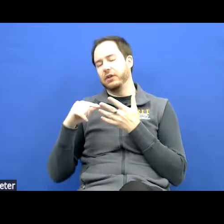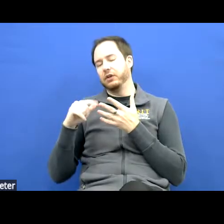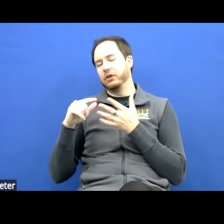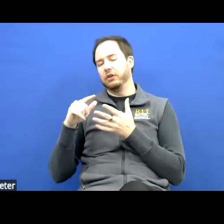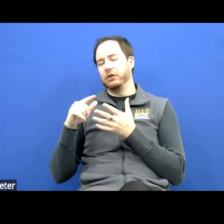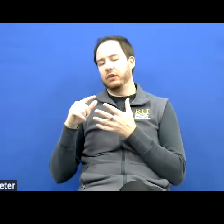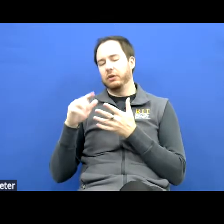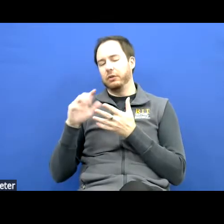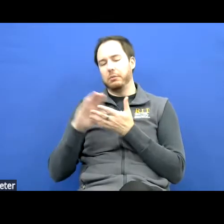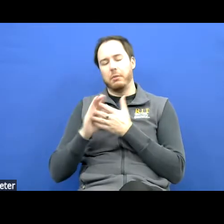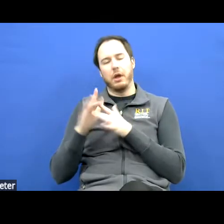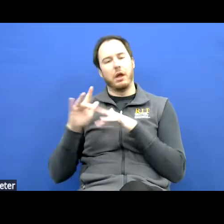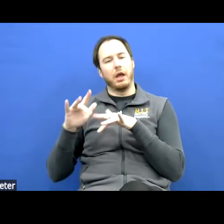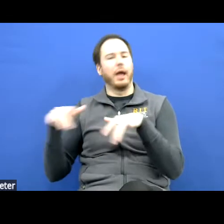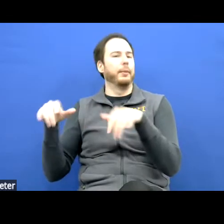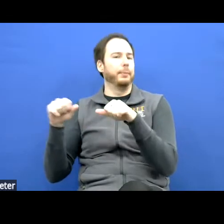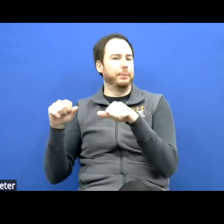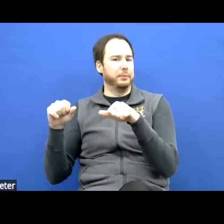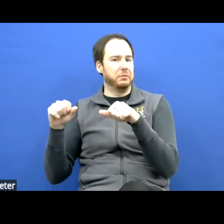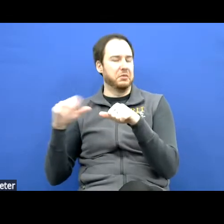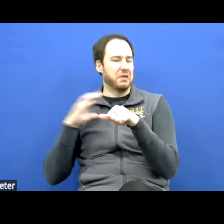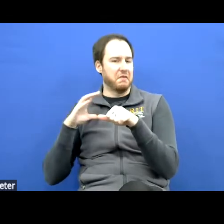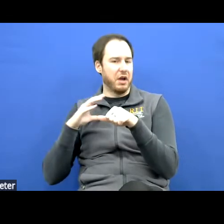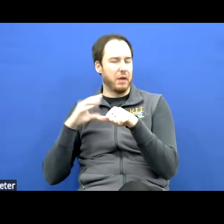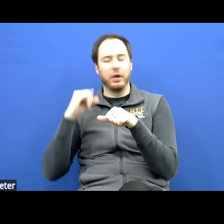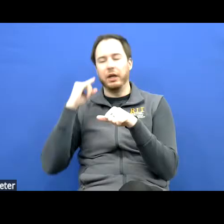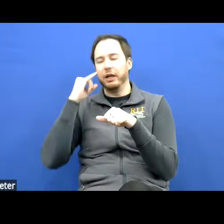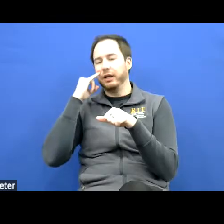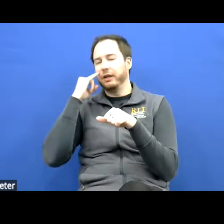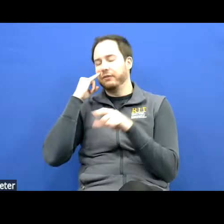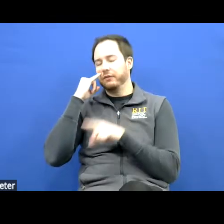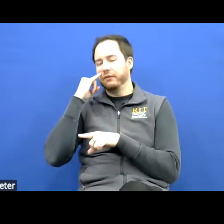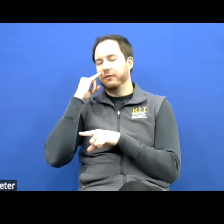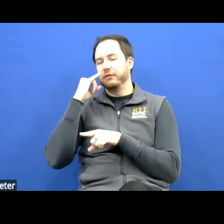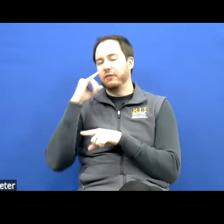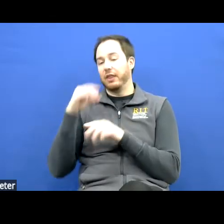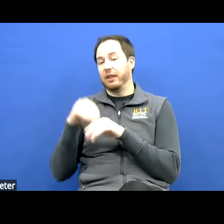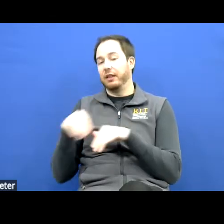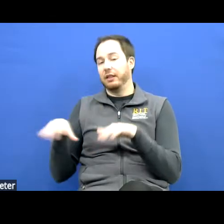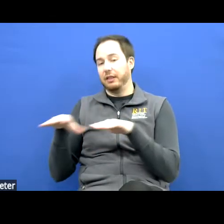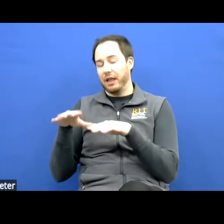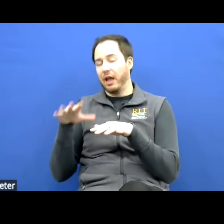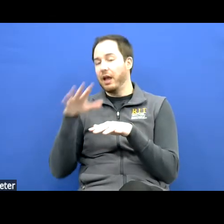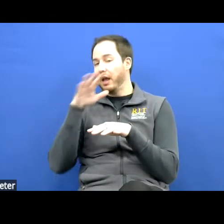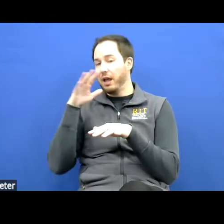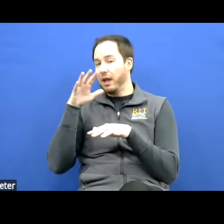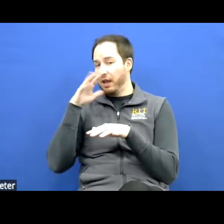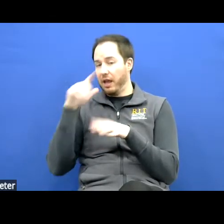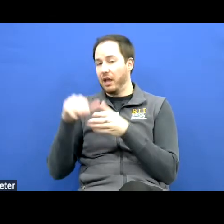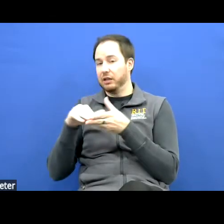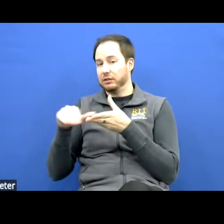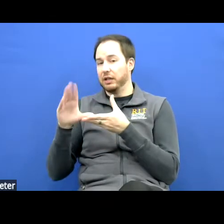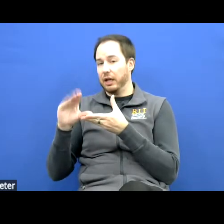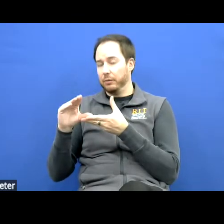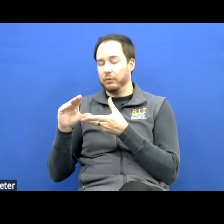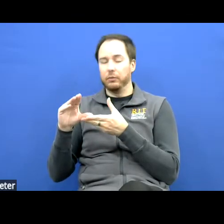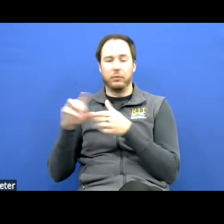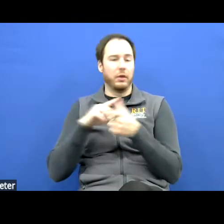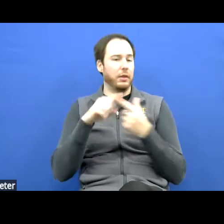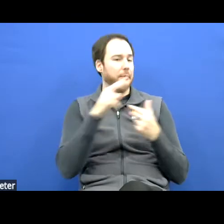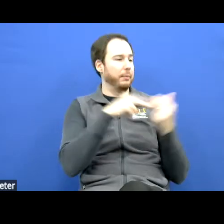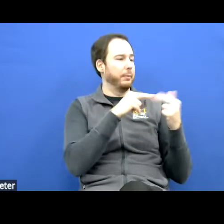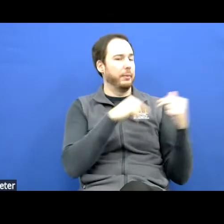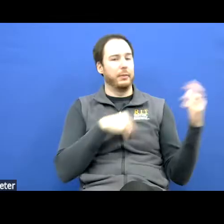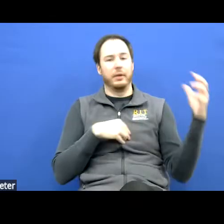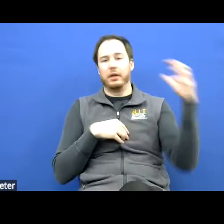goes empty, there's not an issue. But if you take land that had been getting the agricultural exemption and you develop it